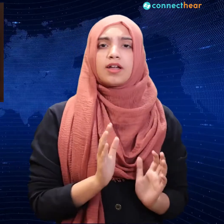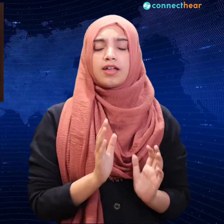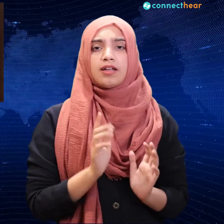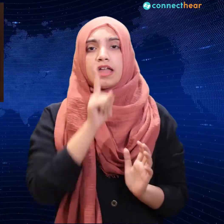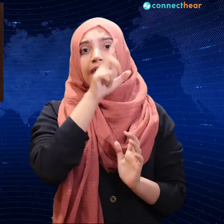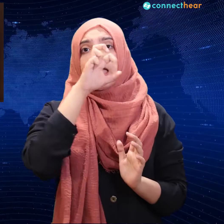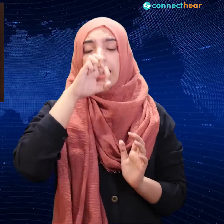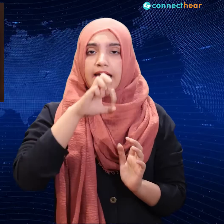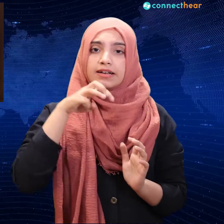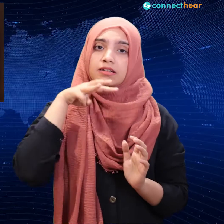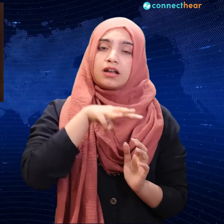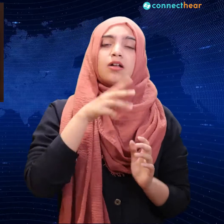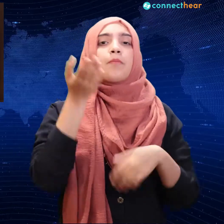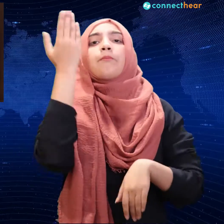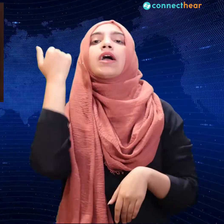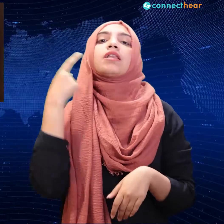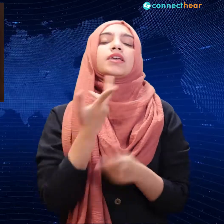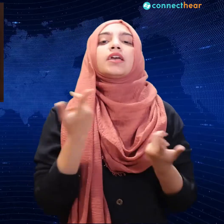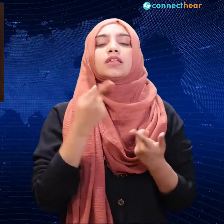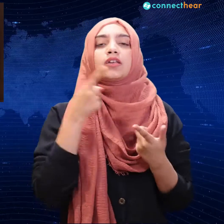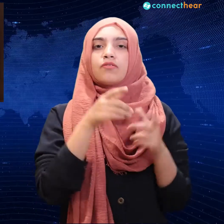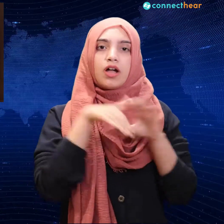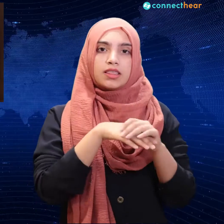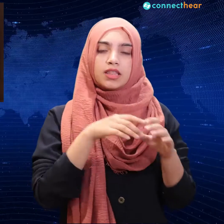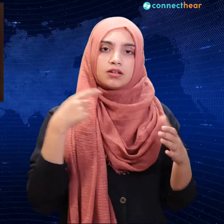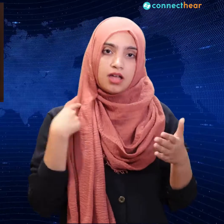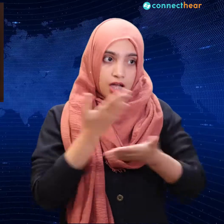Pakistan joined the US against the Soviets. We